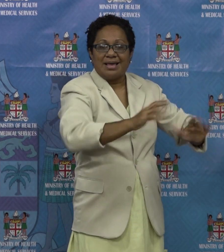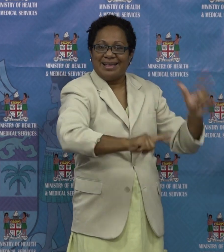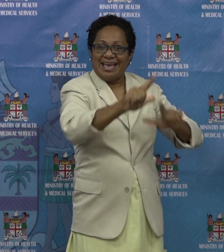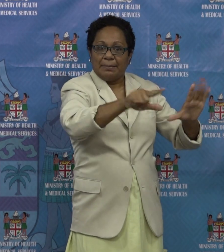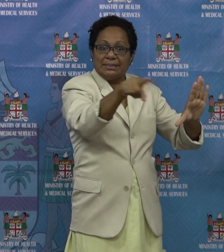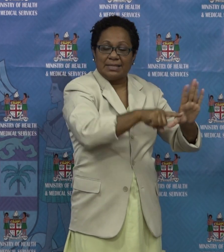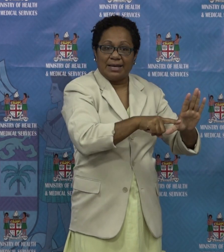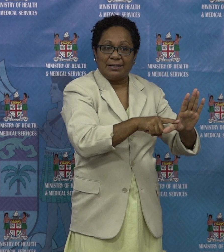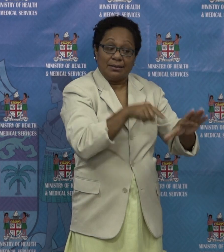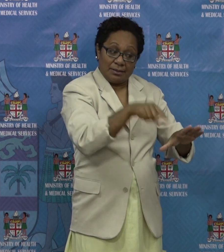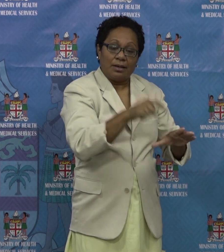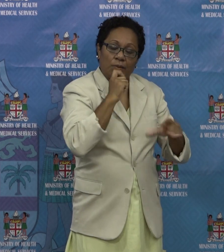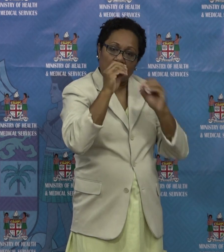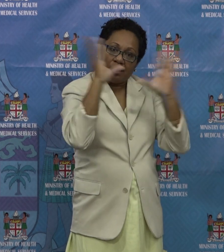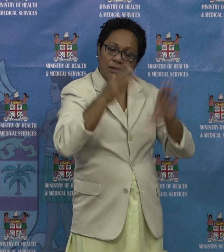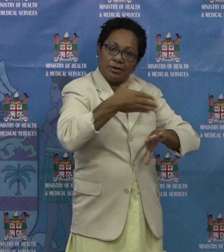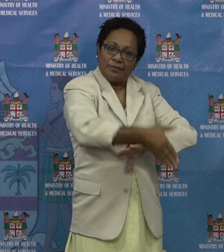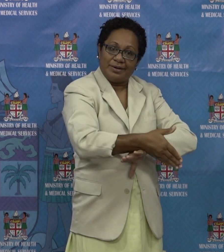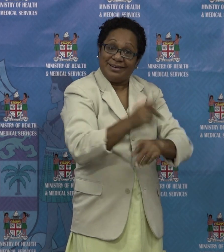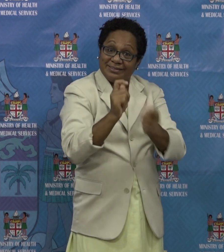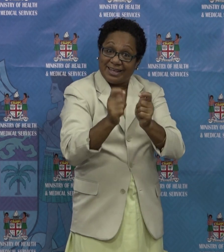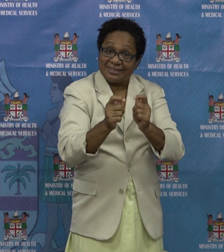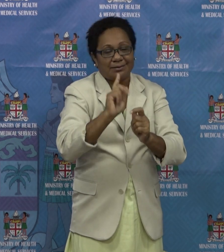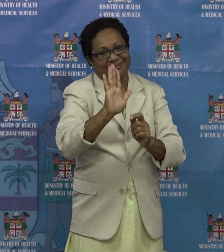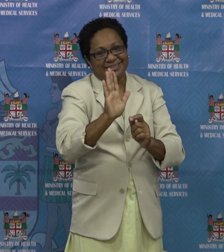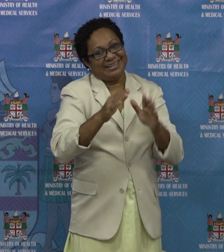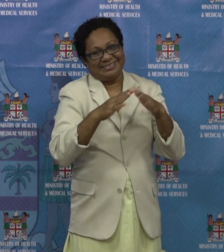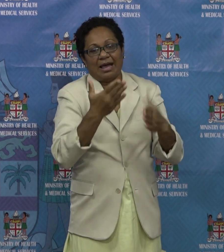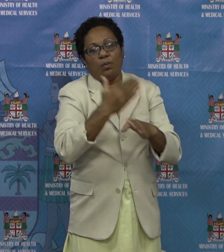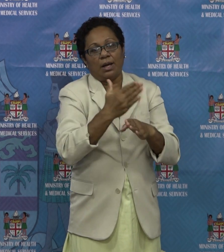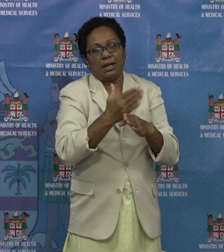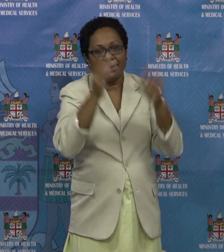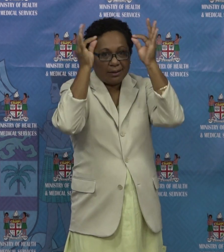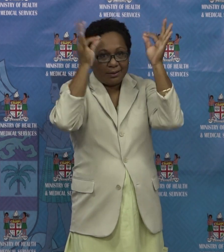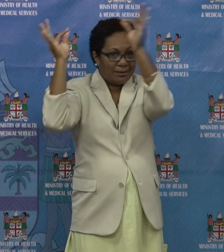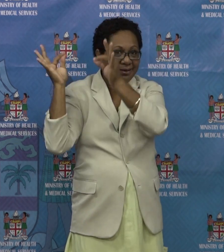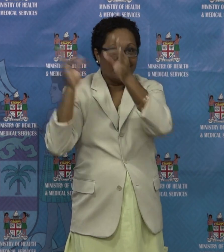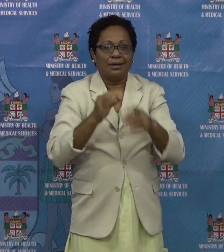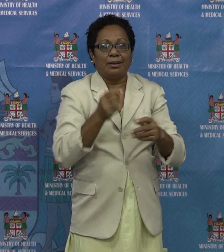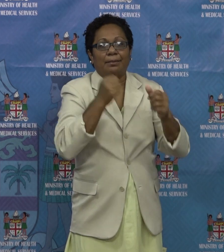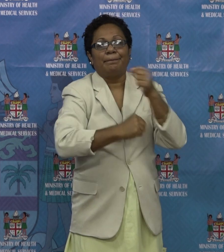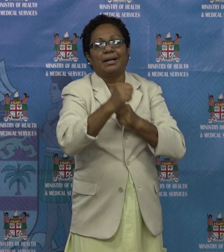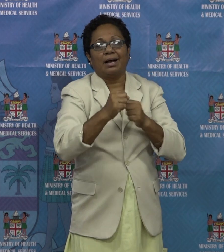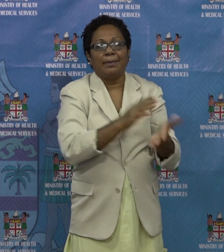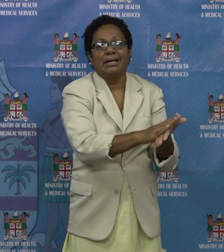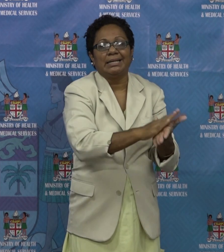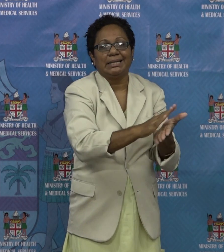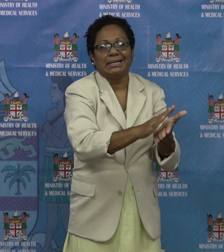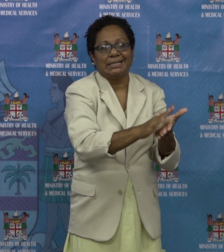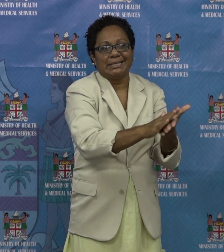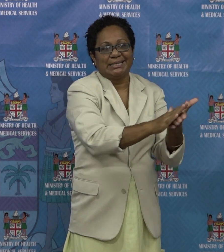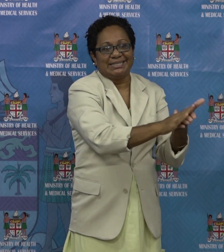And they're going to stay up tonight, not testing, but scrubbing the Fiji CDC. It can be fixed.